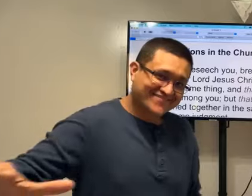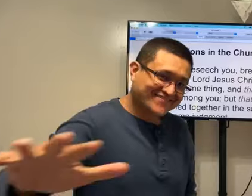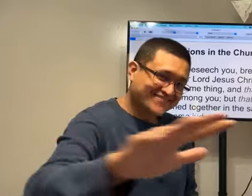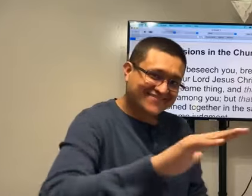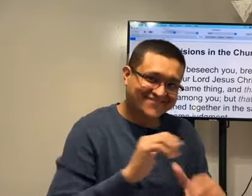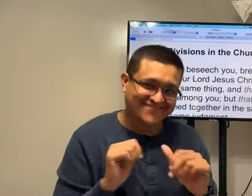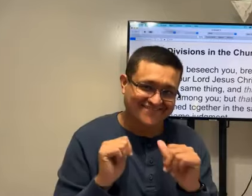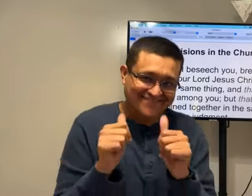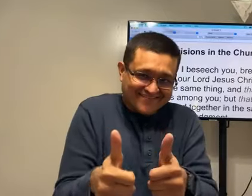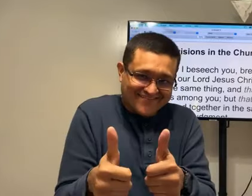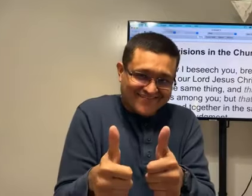Praise the Lord, everyone.